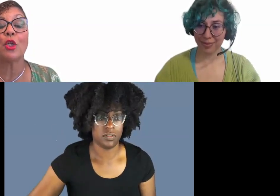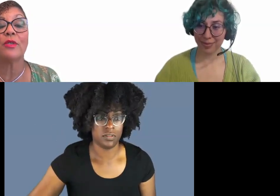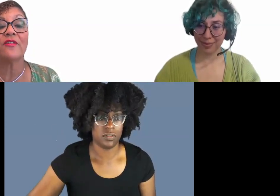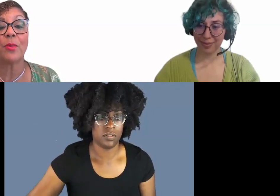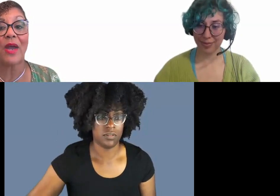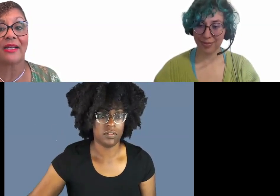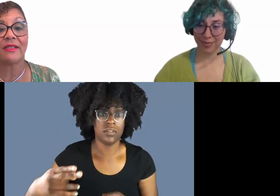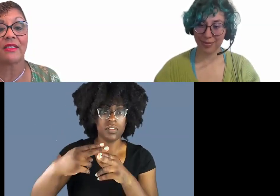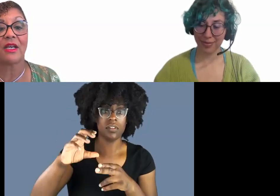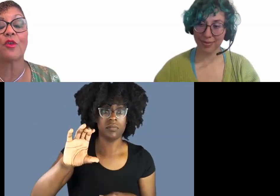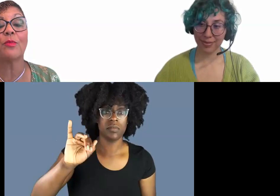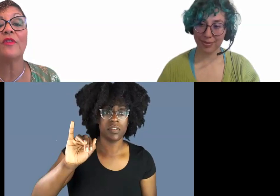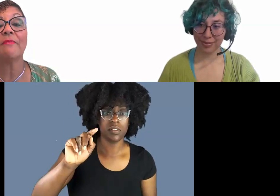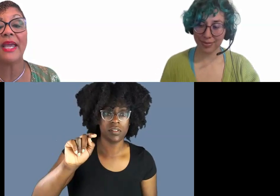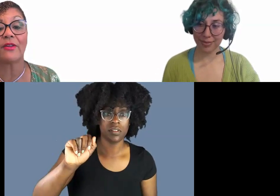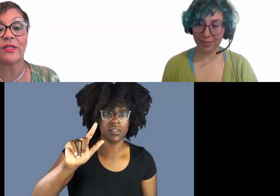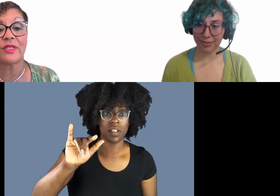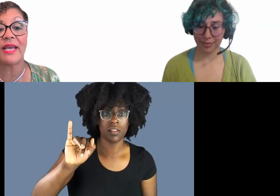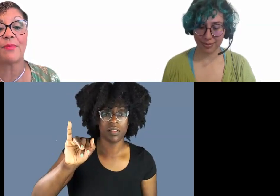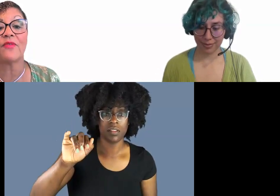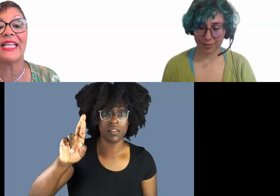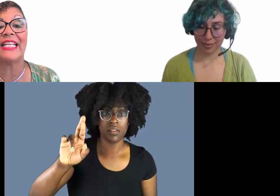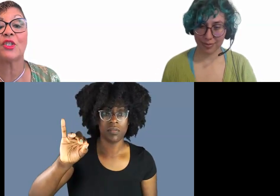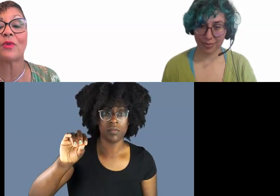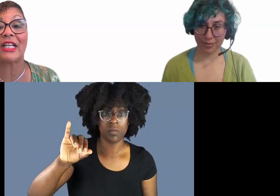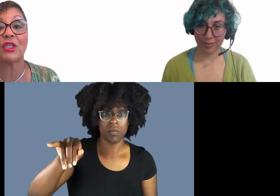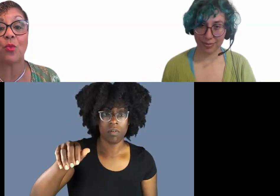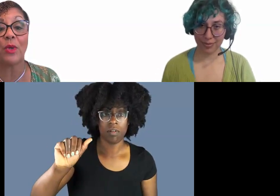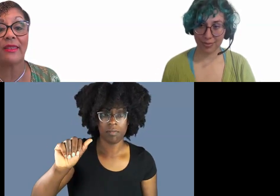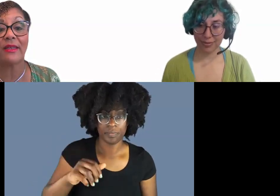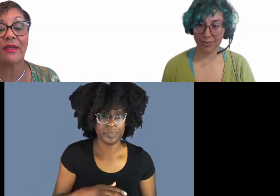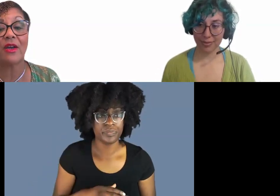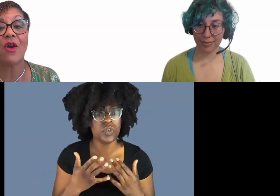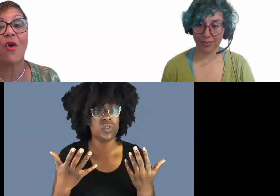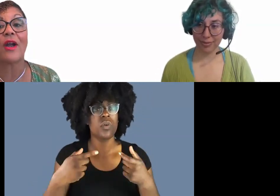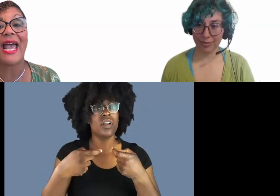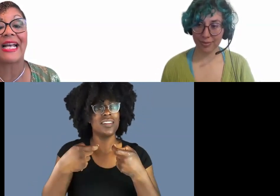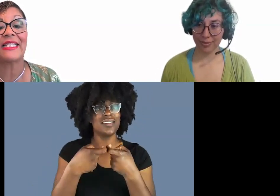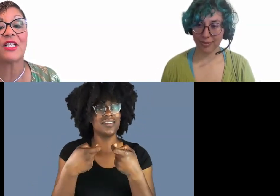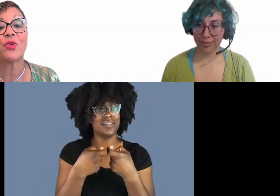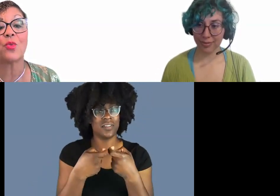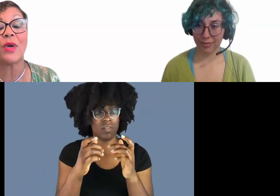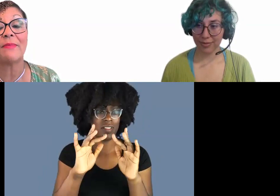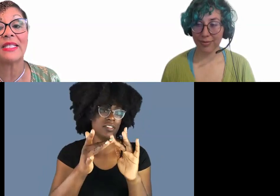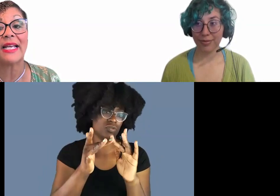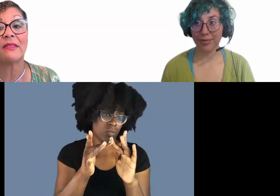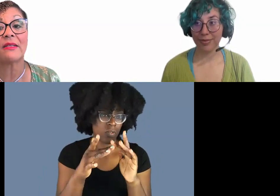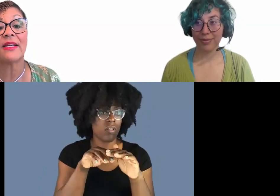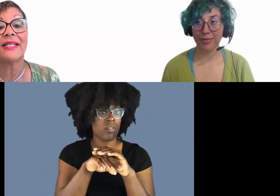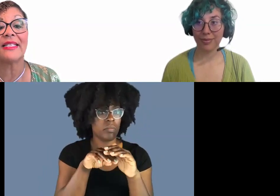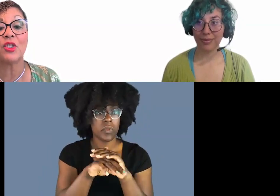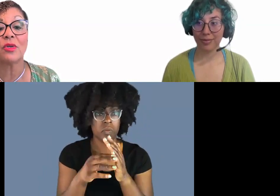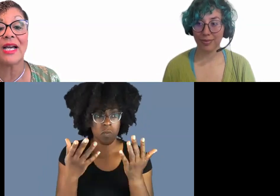the inclusive practice of removing barriers that prevent interaction with or access to